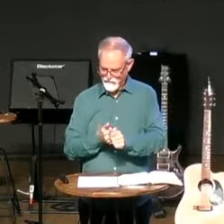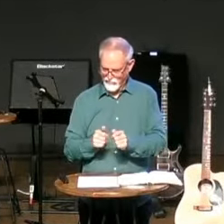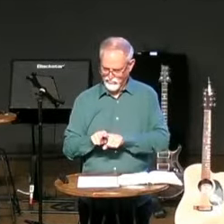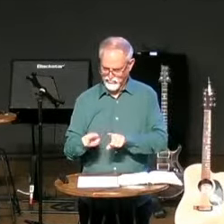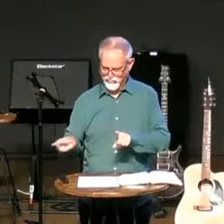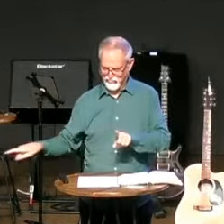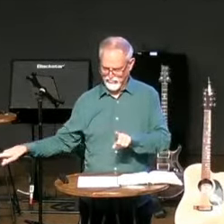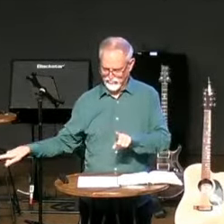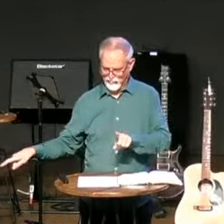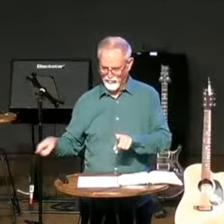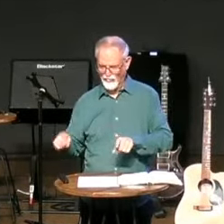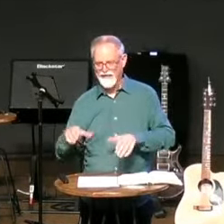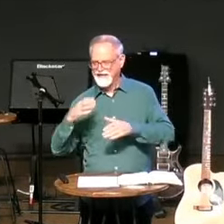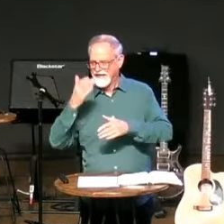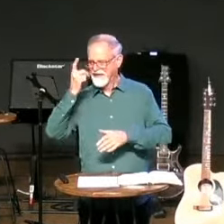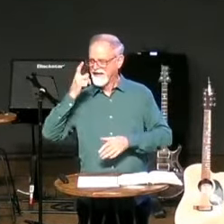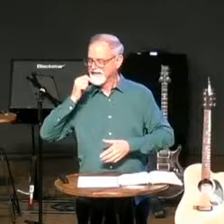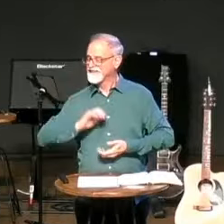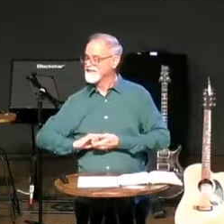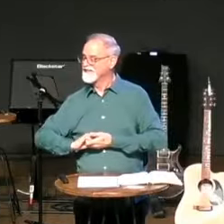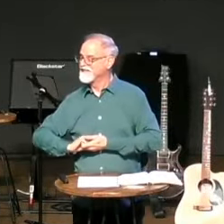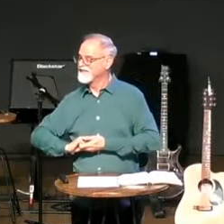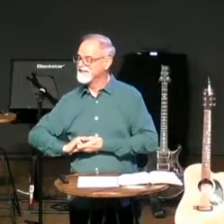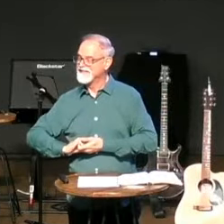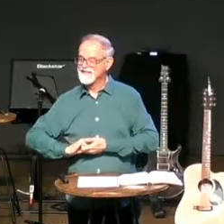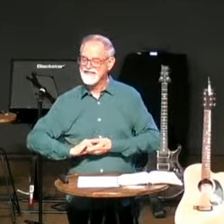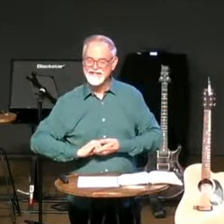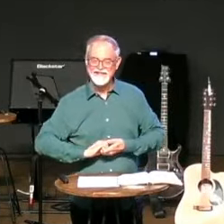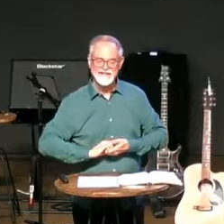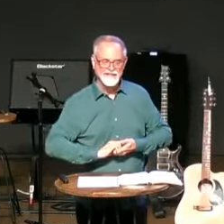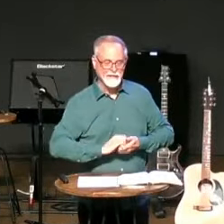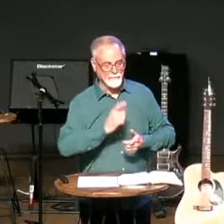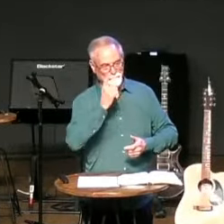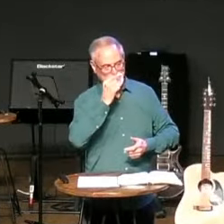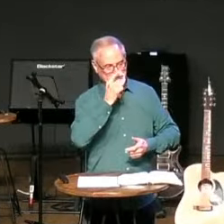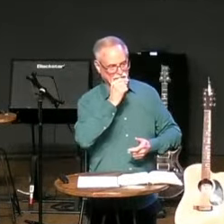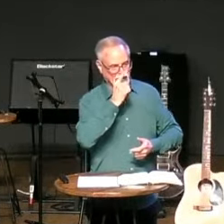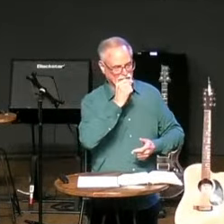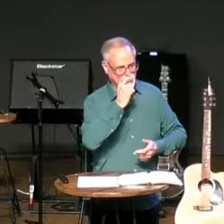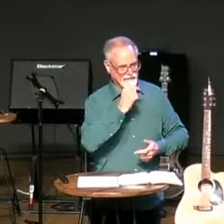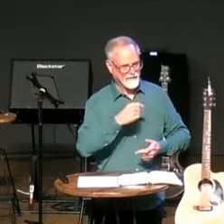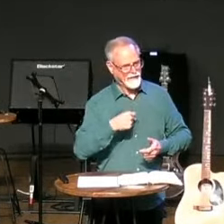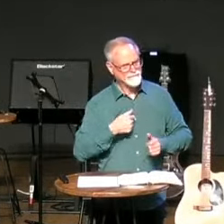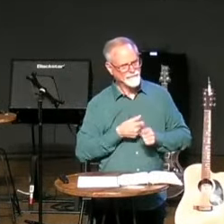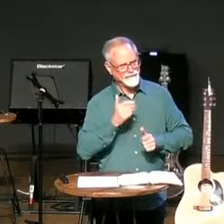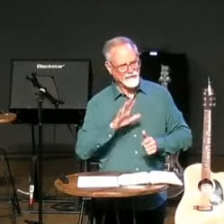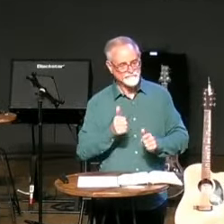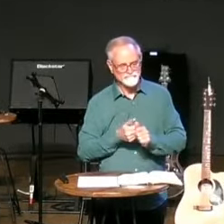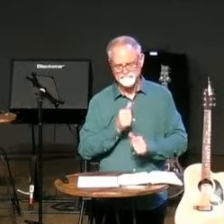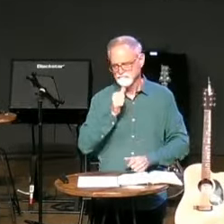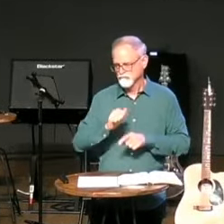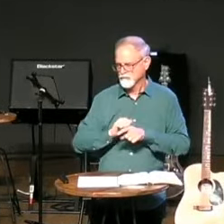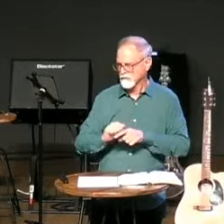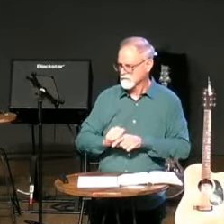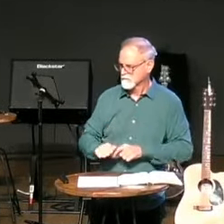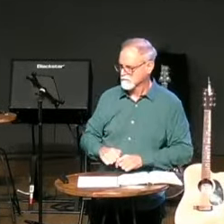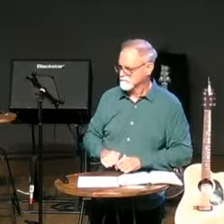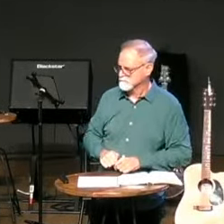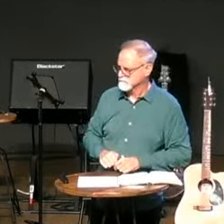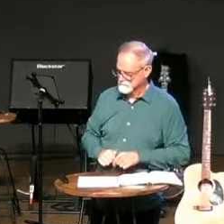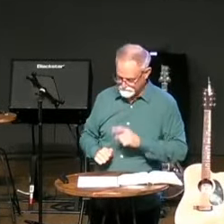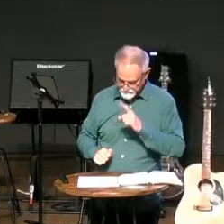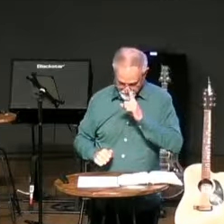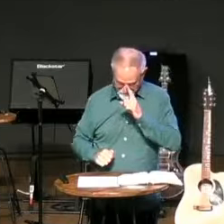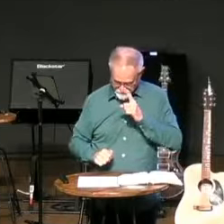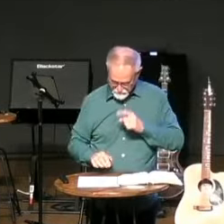is far from me. In vain, they do not worship me. Oh, they look all righteous, but it's fake.